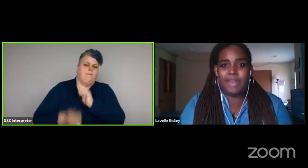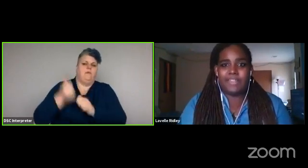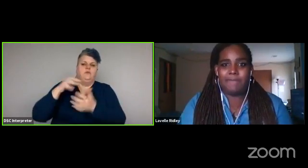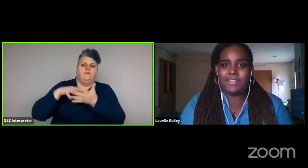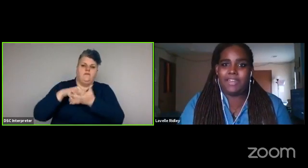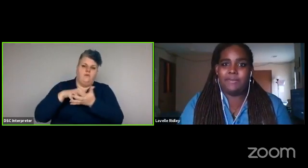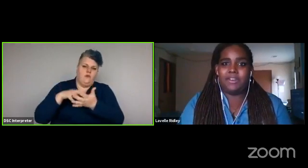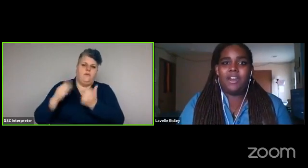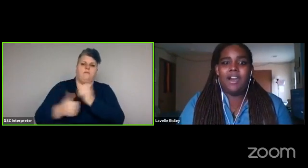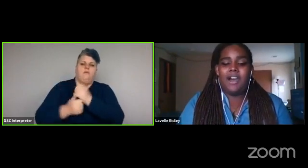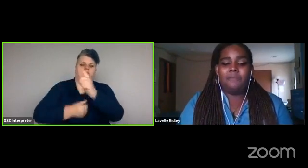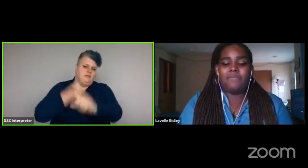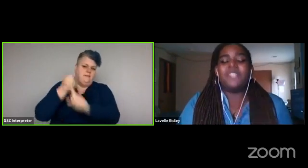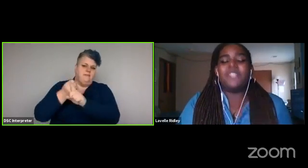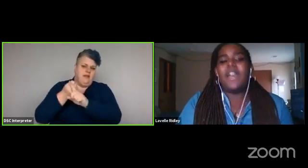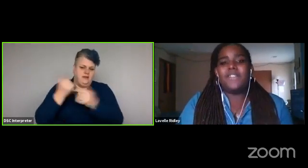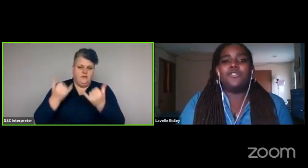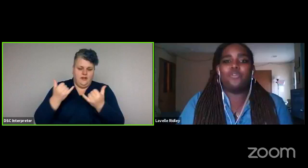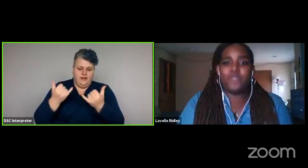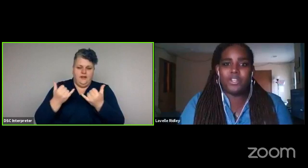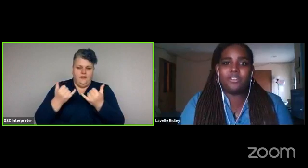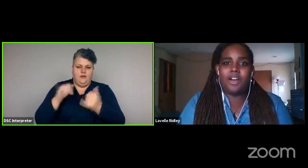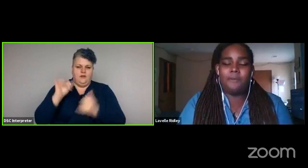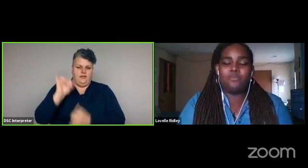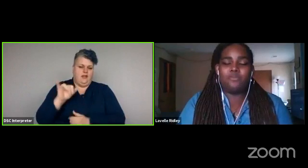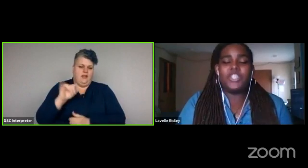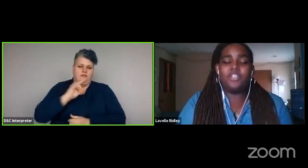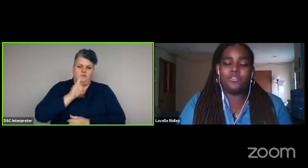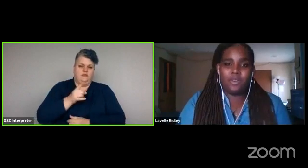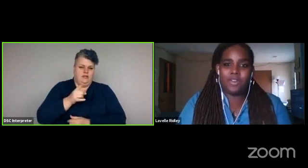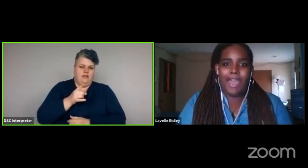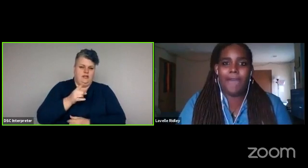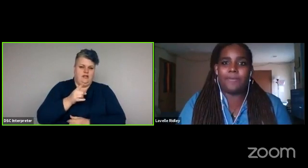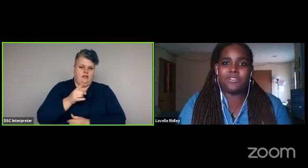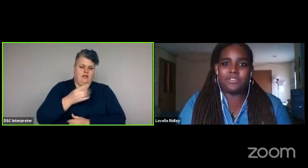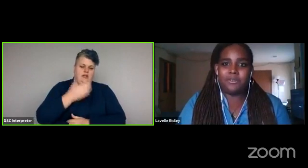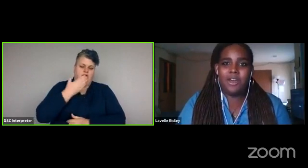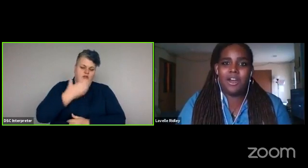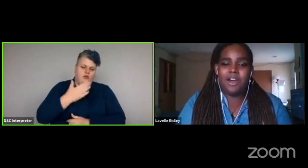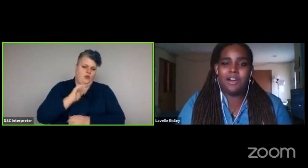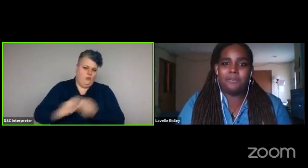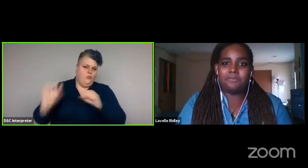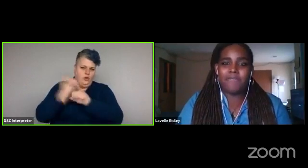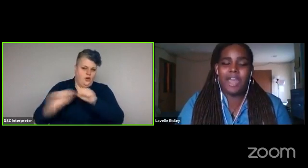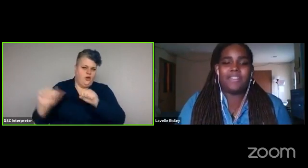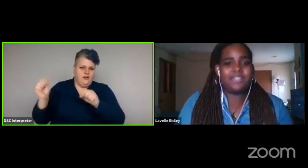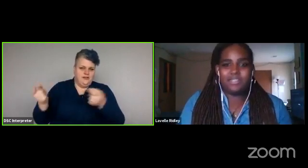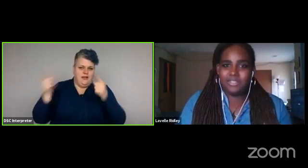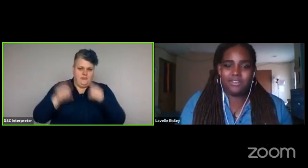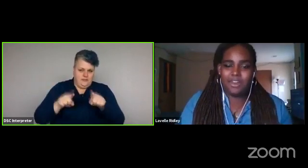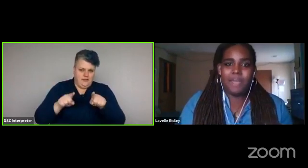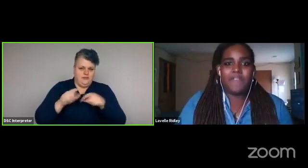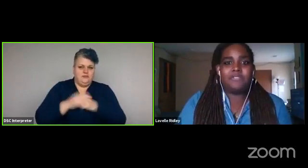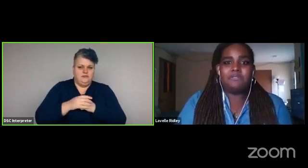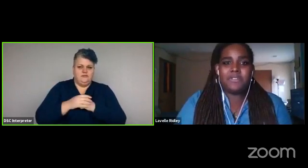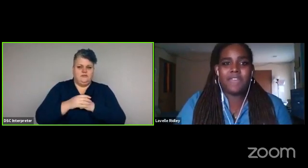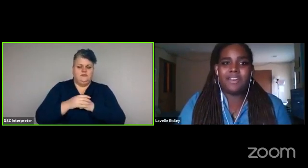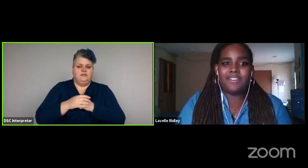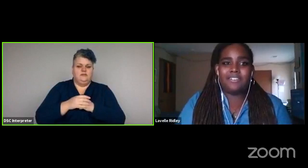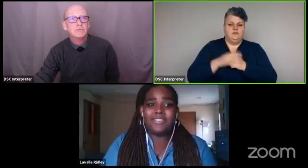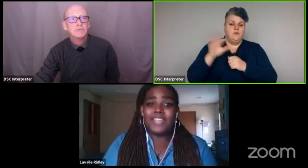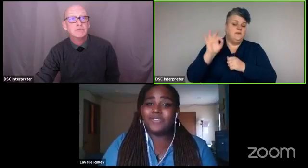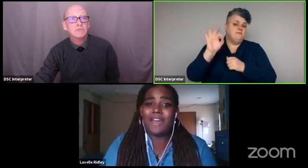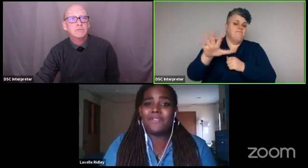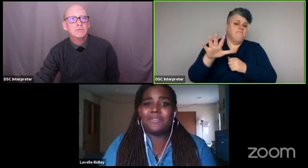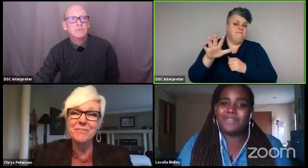impacted by the pandemic. That's where I think the real, really good work happens. So I'd like to leave everyone with that,